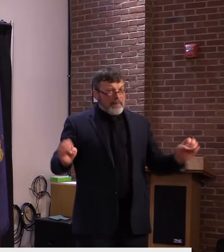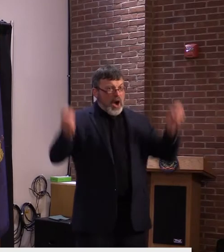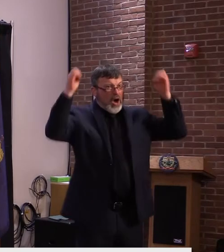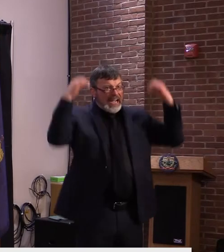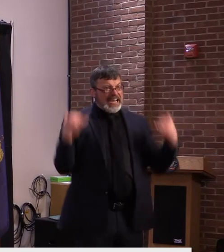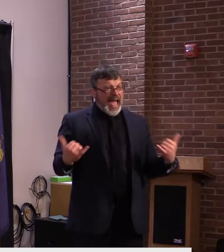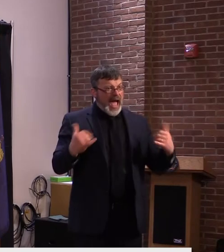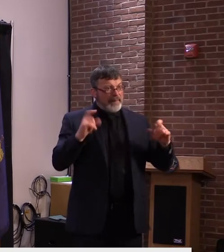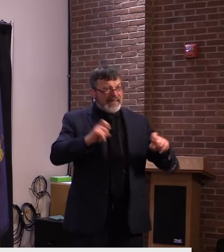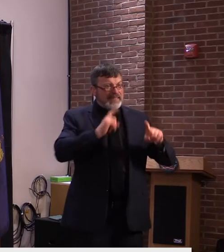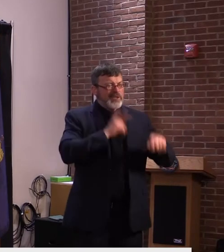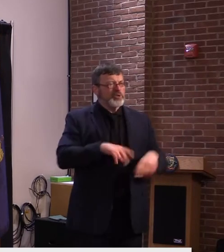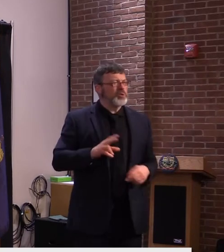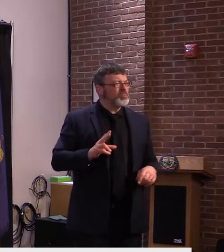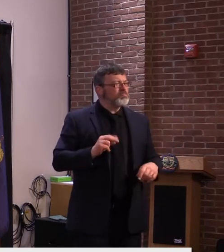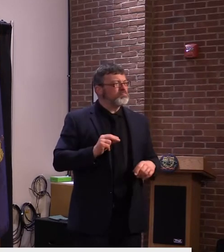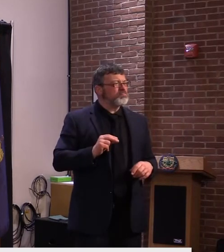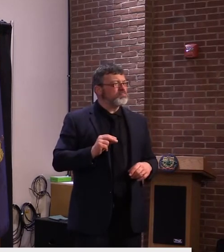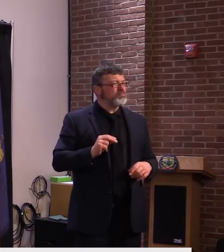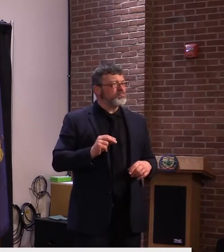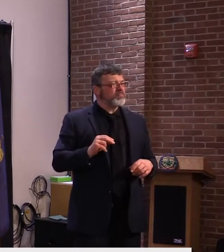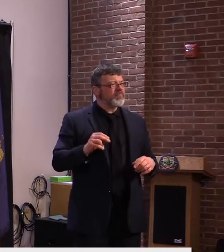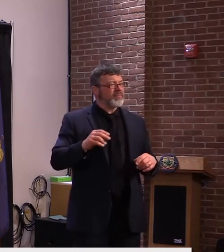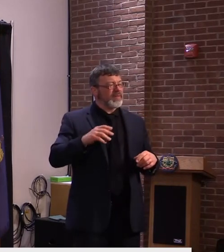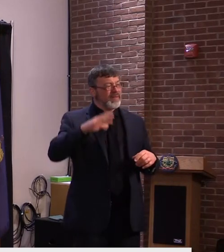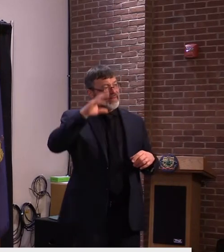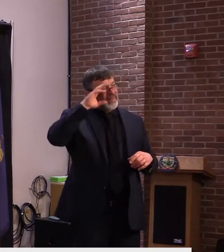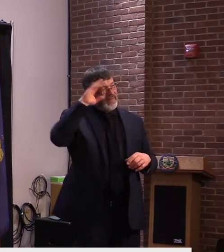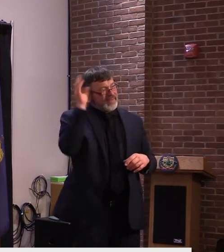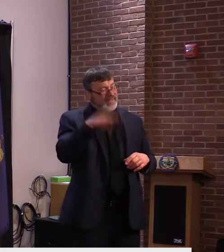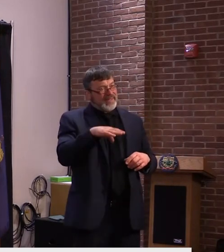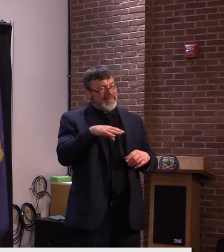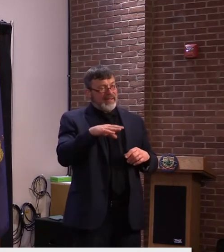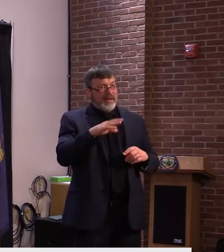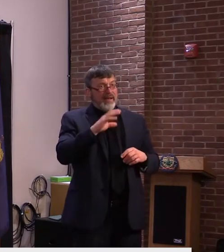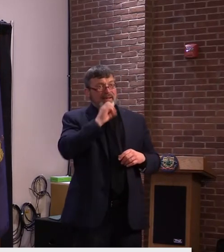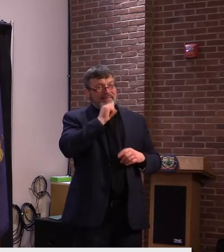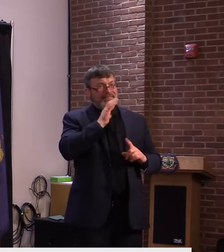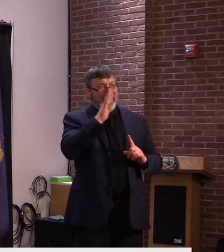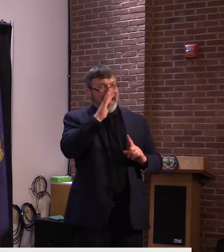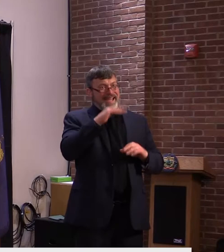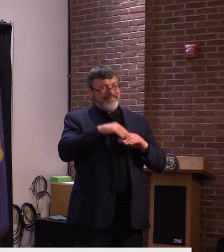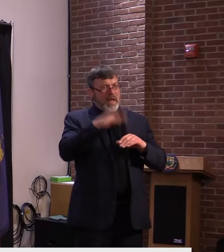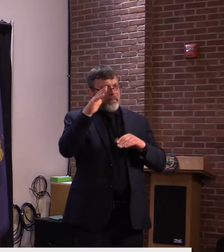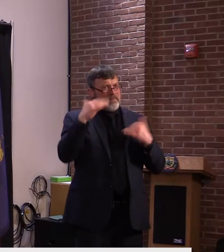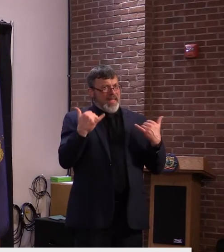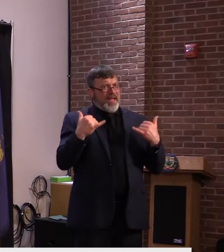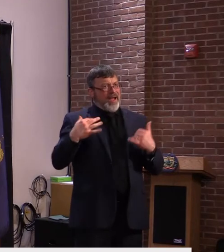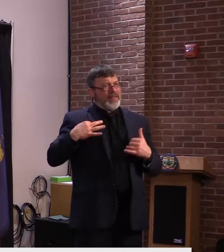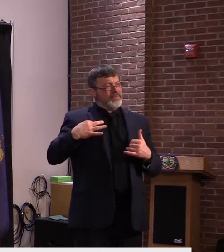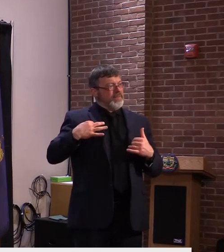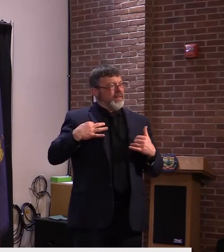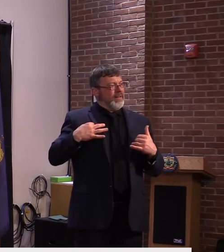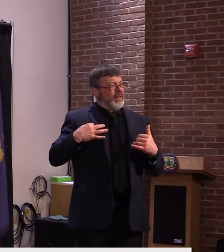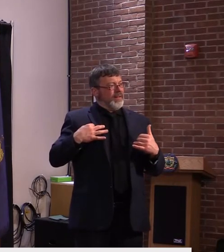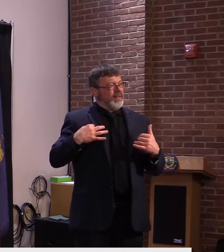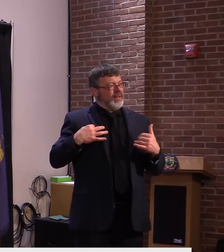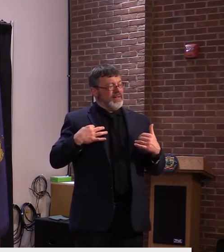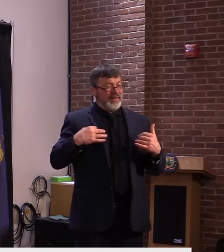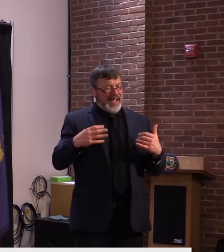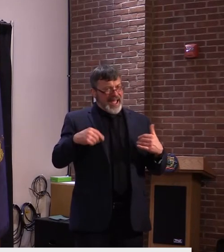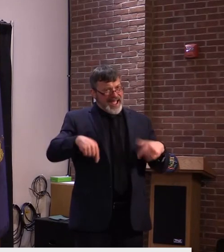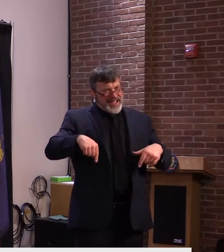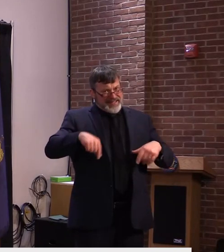become just eligible to get vaccinated. We are by far leading the nation in the effort to get them vaccinated